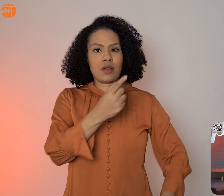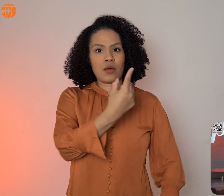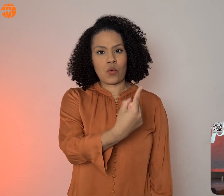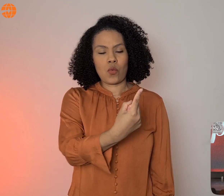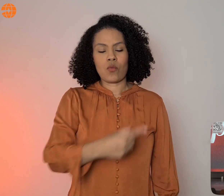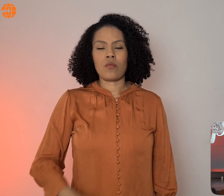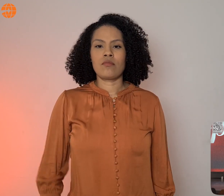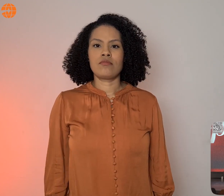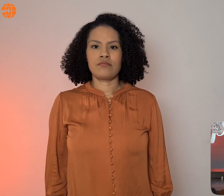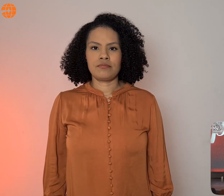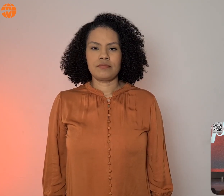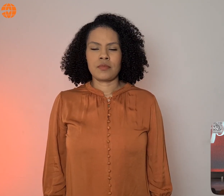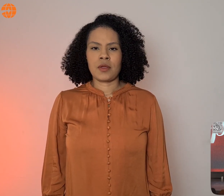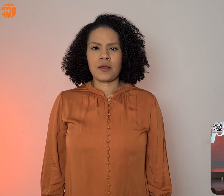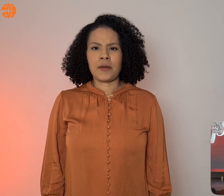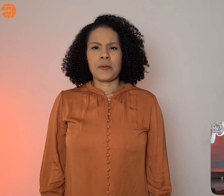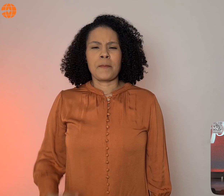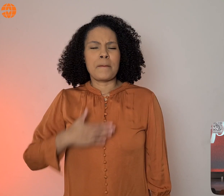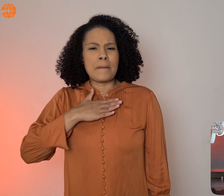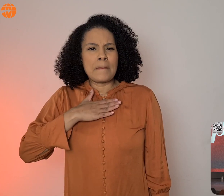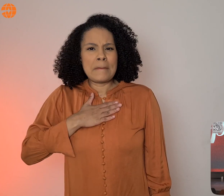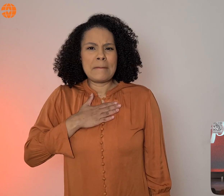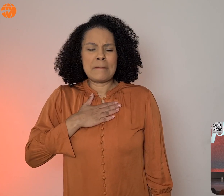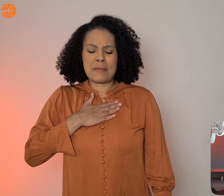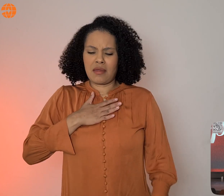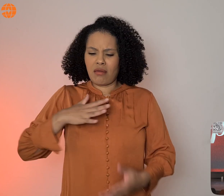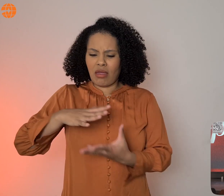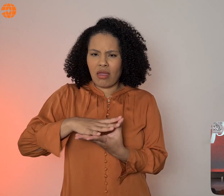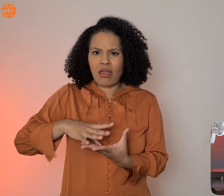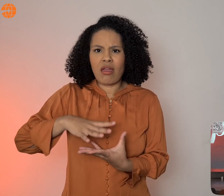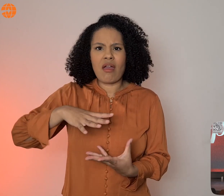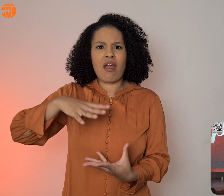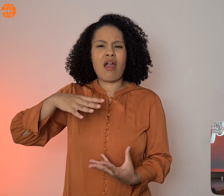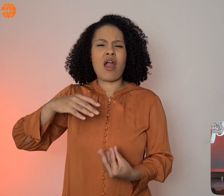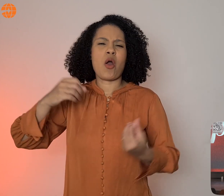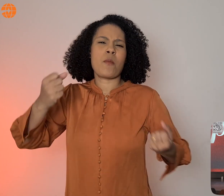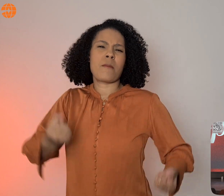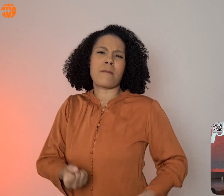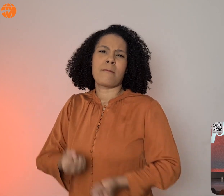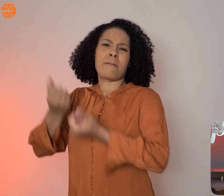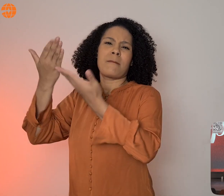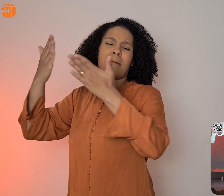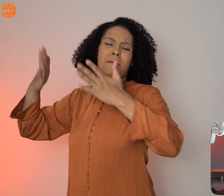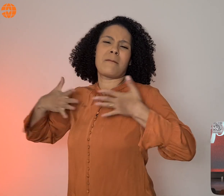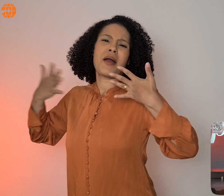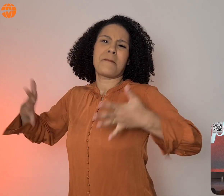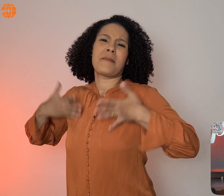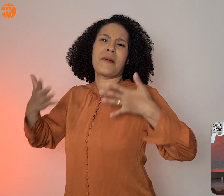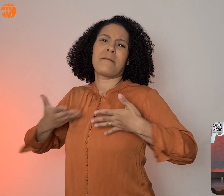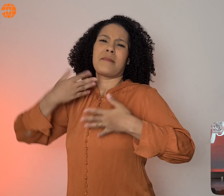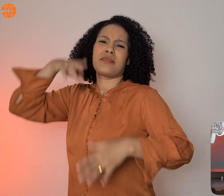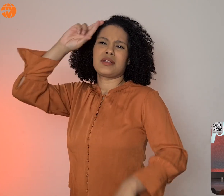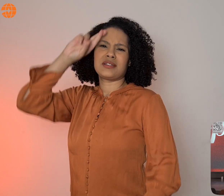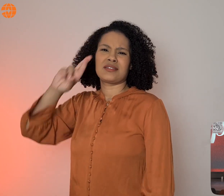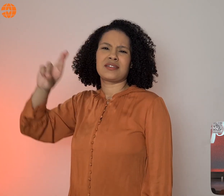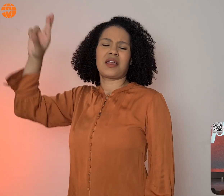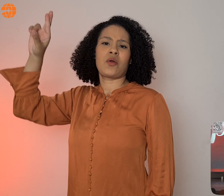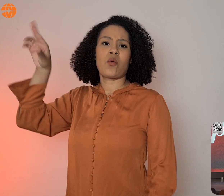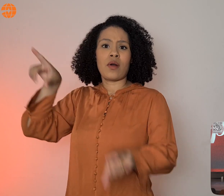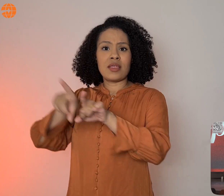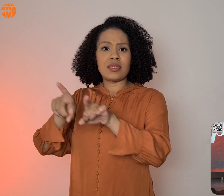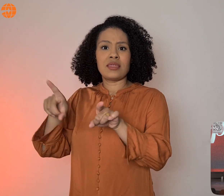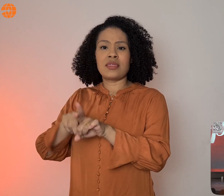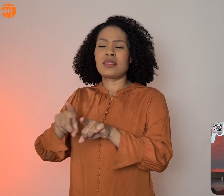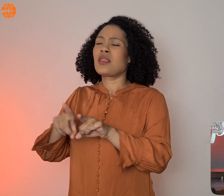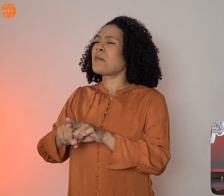salmo. Verse 1 again. Bless the Lord, O my soul, and all that is within me. Bless his holy name. Então a gente pode ler o verso 1 que diz: bendiga o